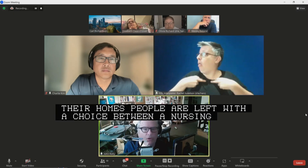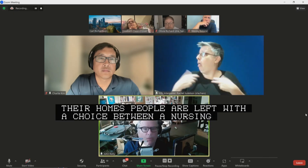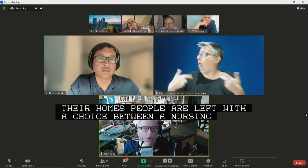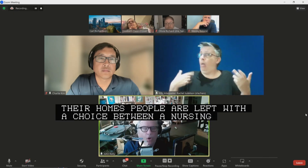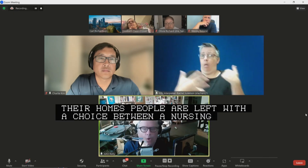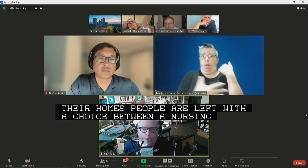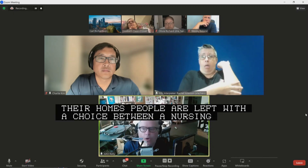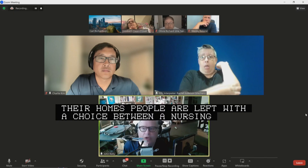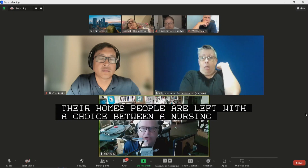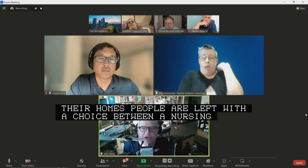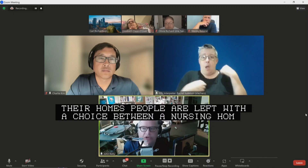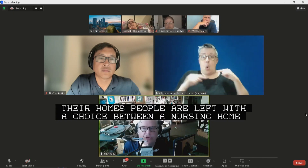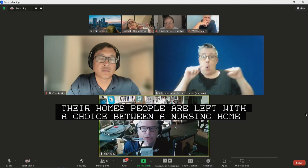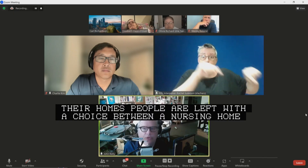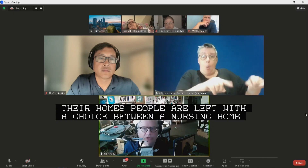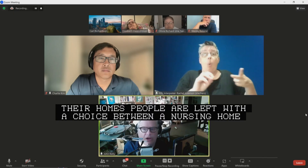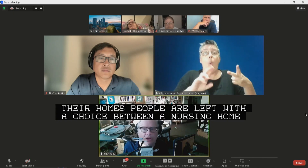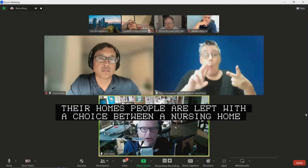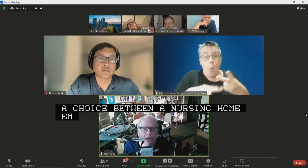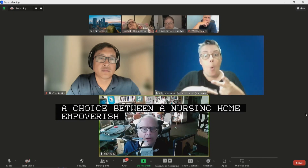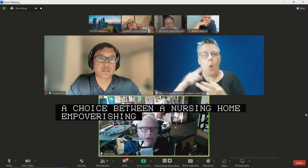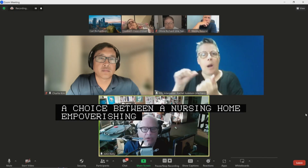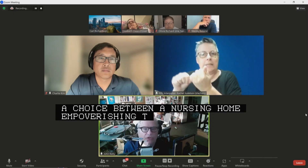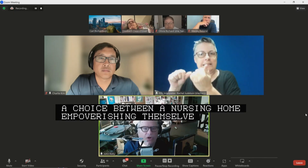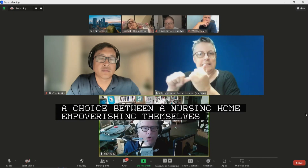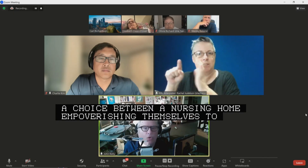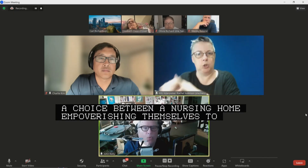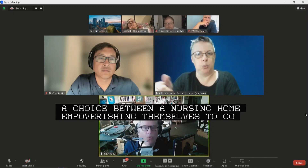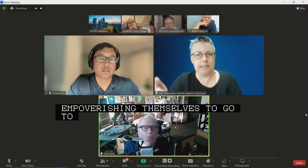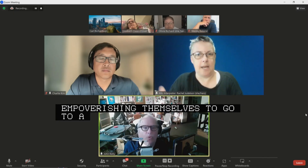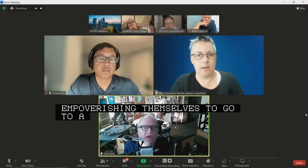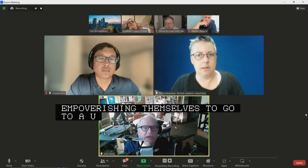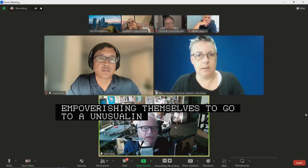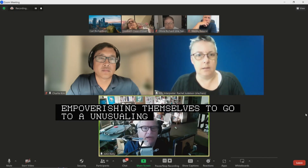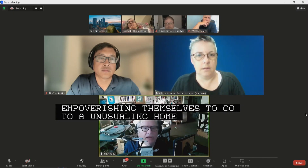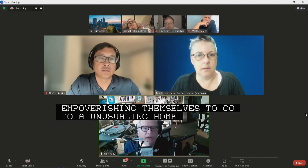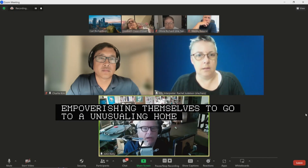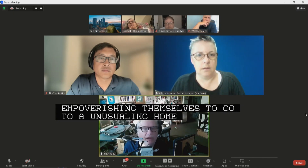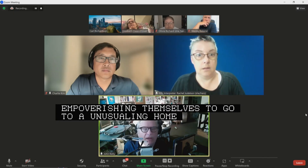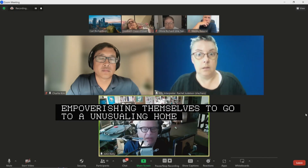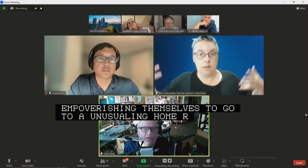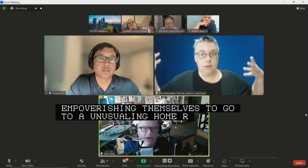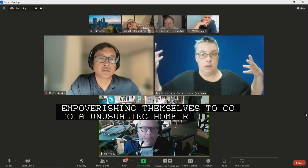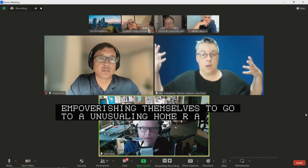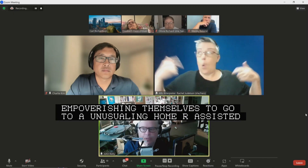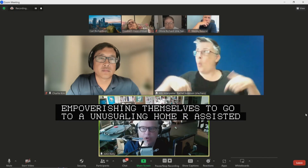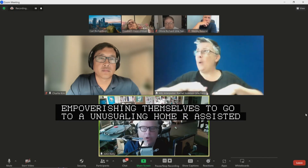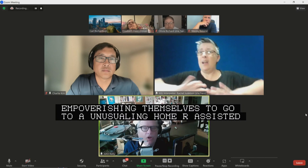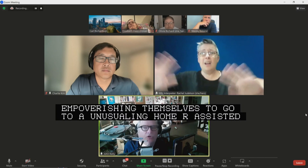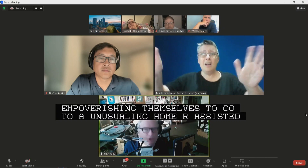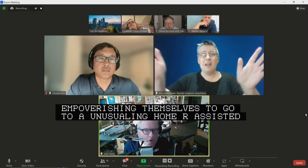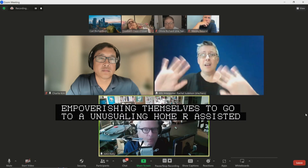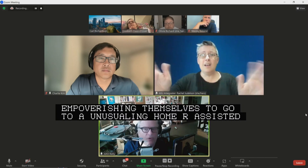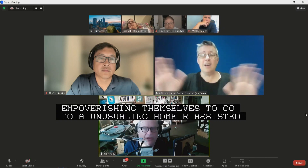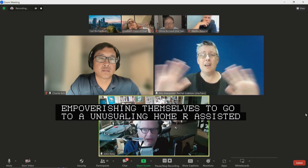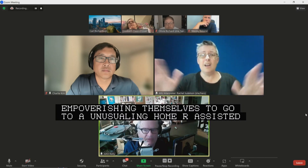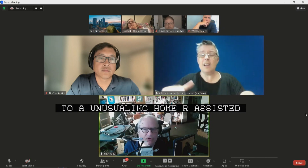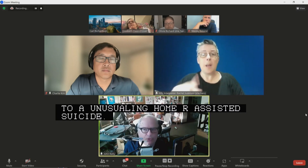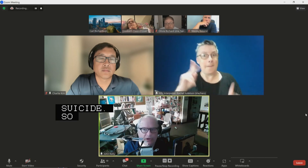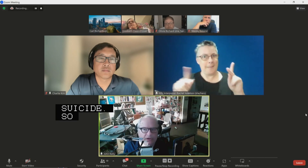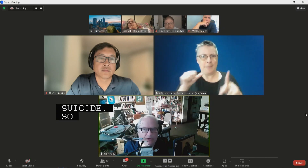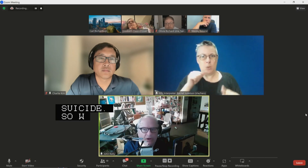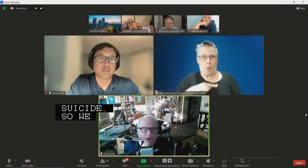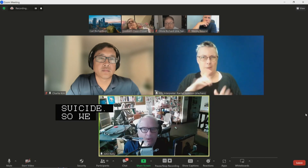nursing home, or assisted suicide. So we say that people don't really